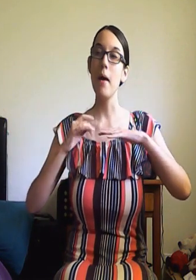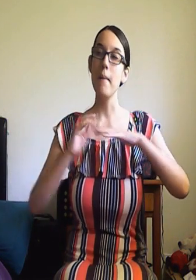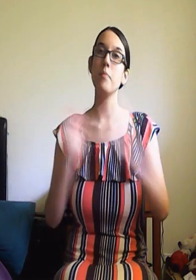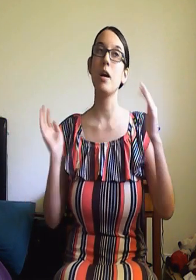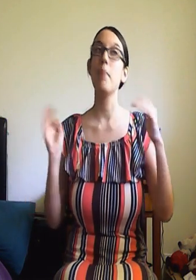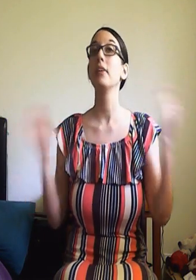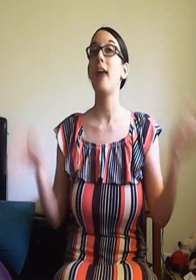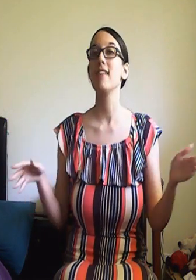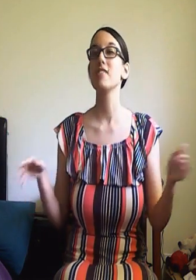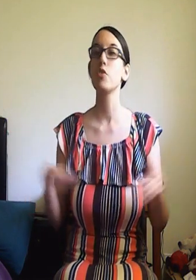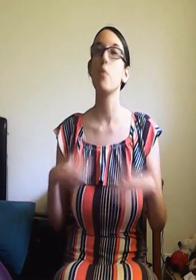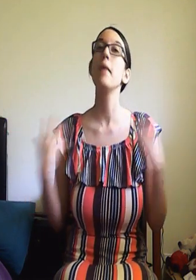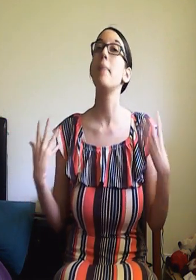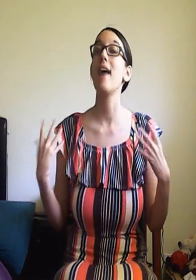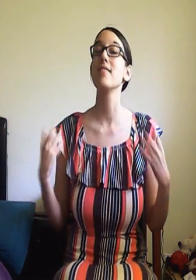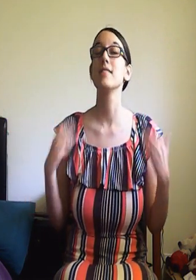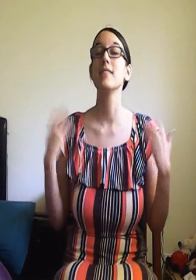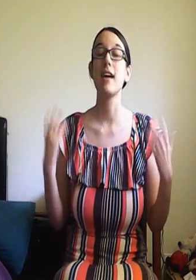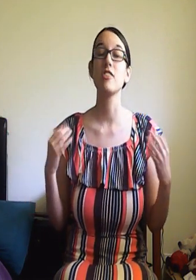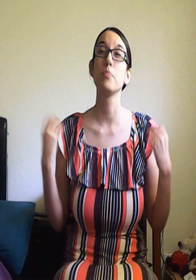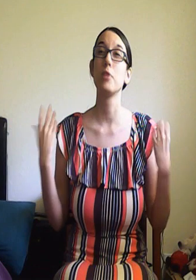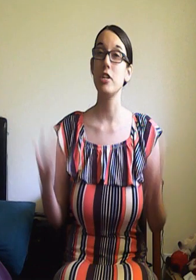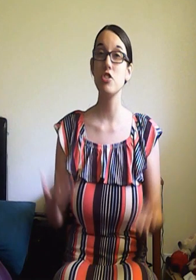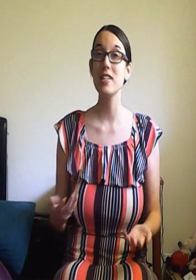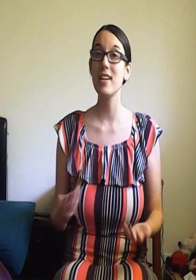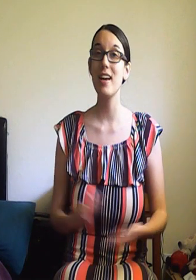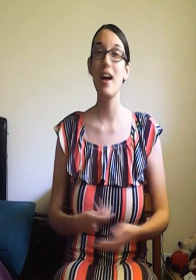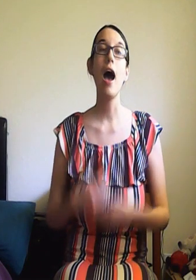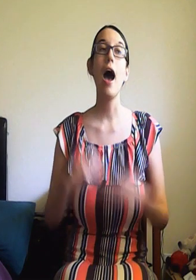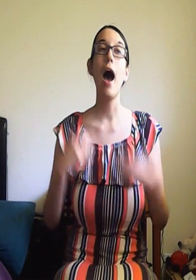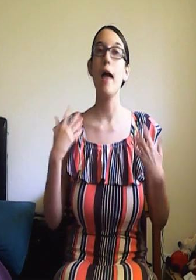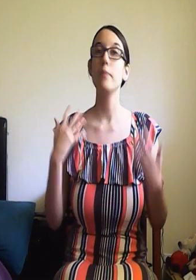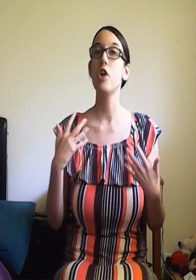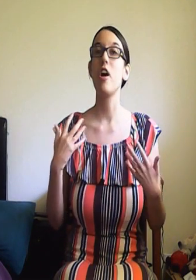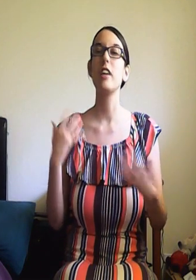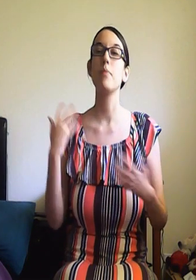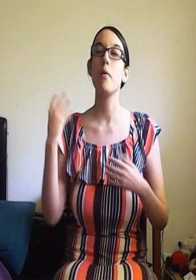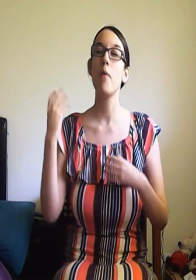makeup last way past its expiration date. I'm talking about